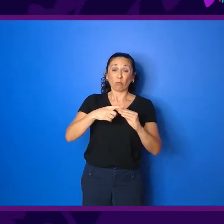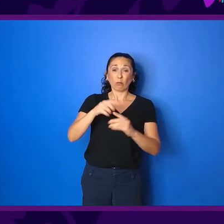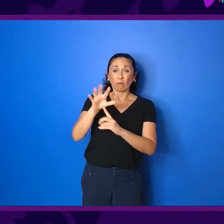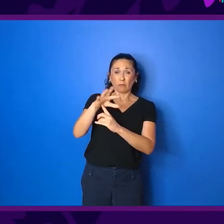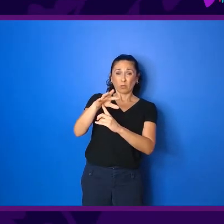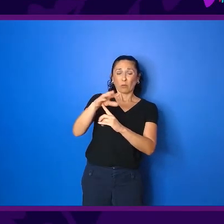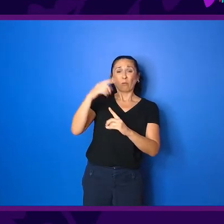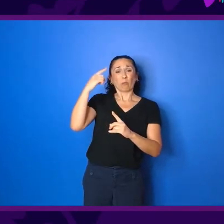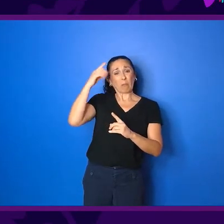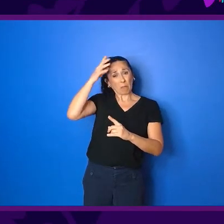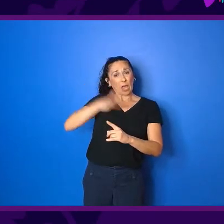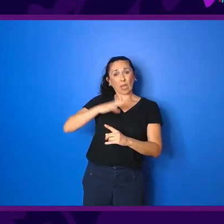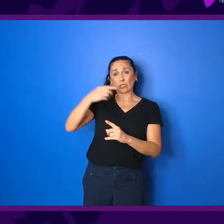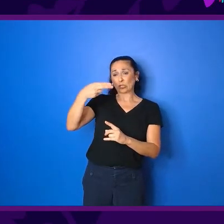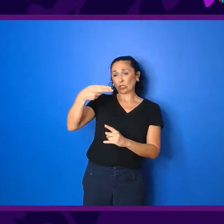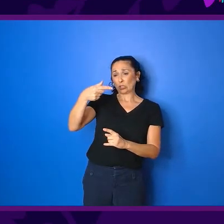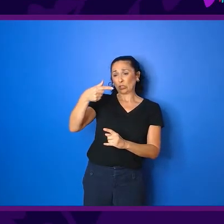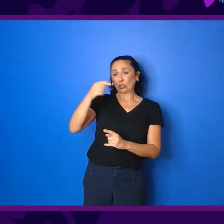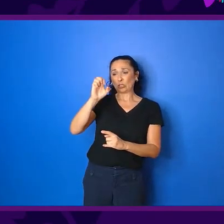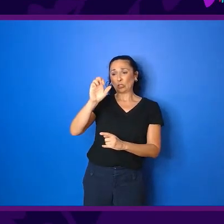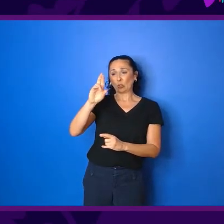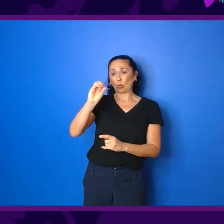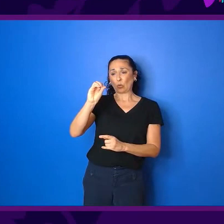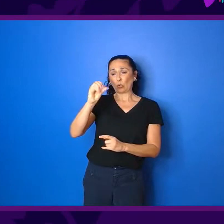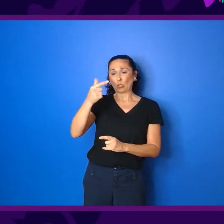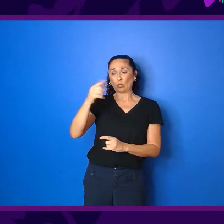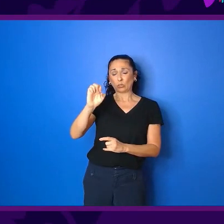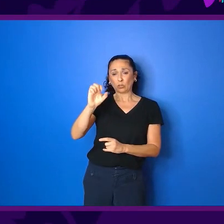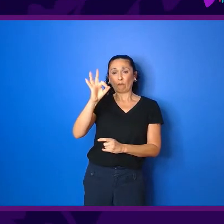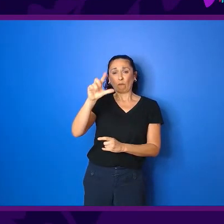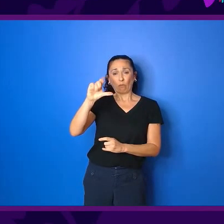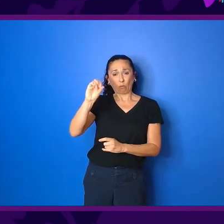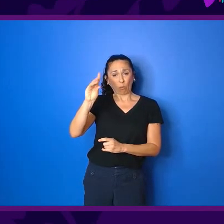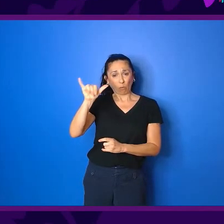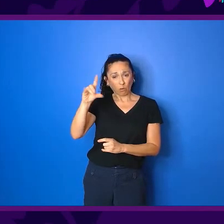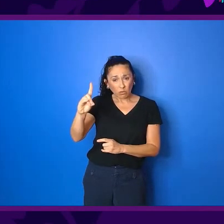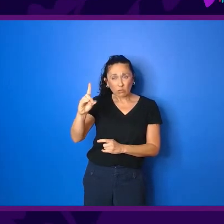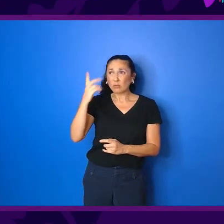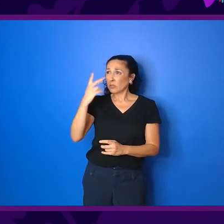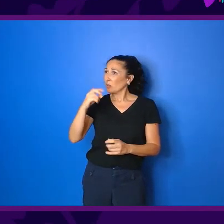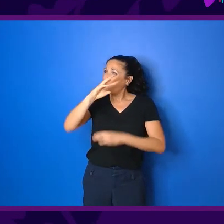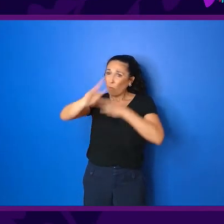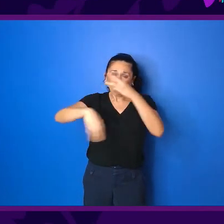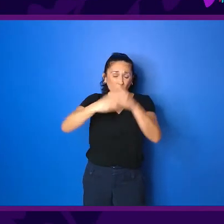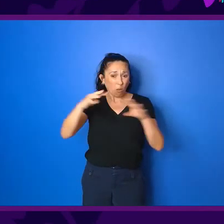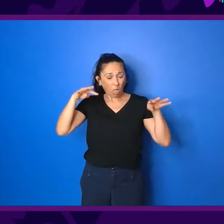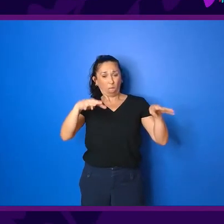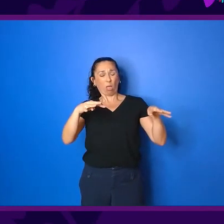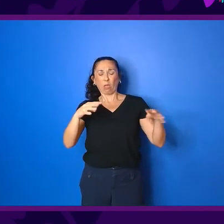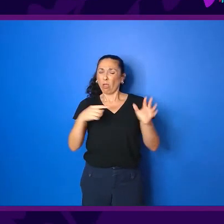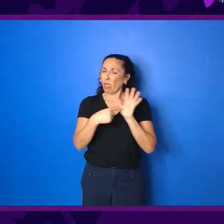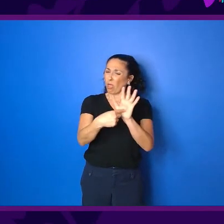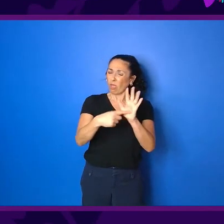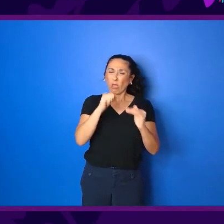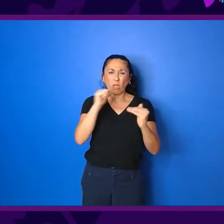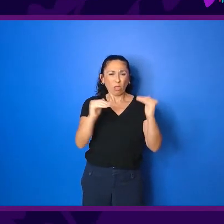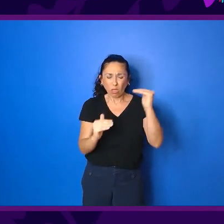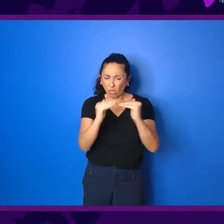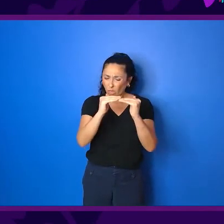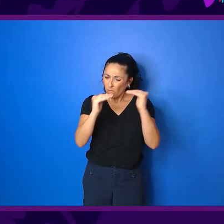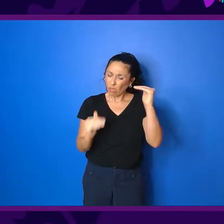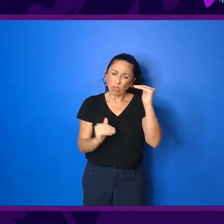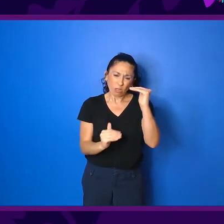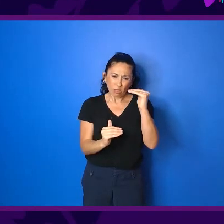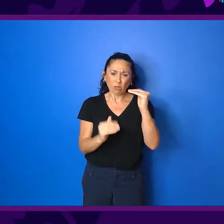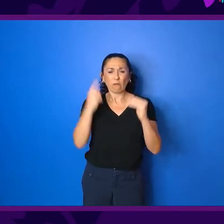Minneapolis police has been seen by millions across the world and is yet another example of the ongoing inequalities experienced by the Black community in